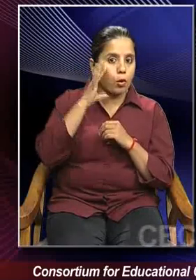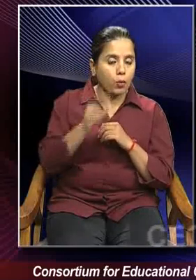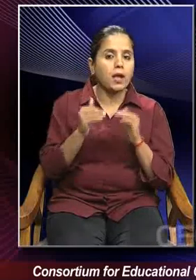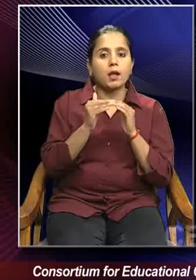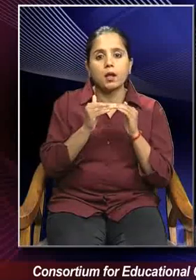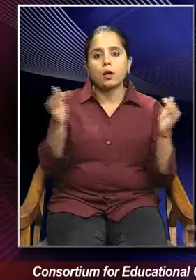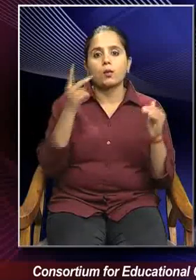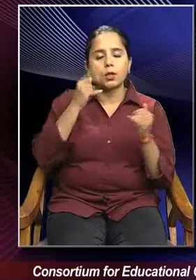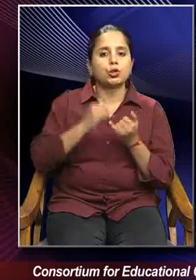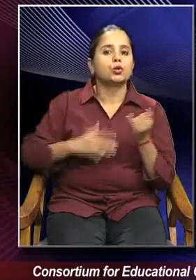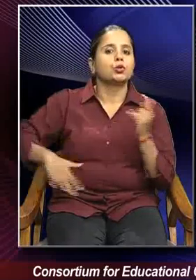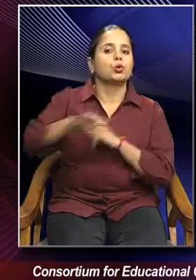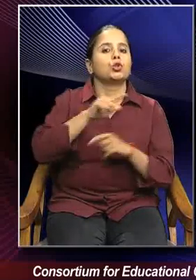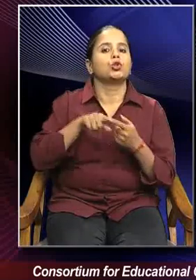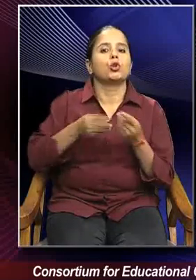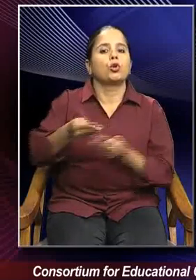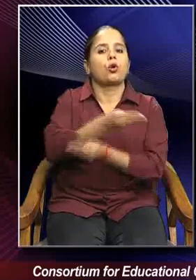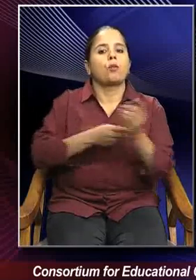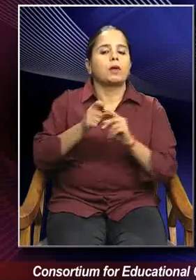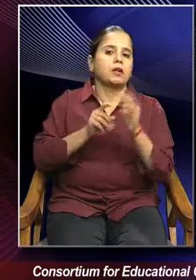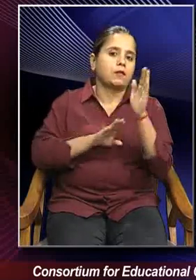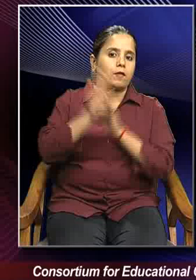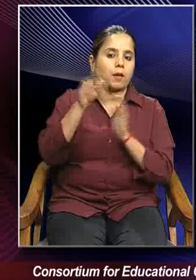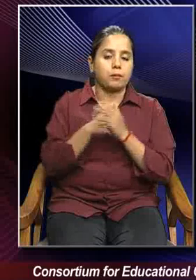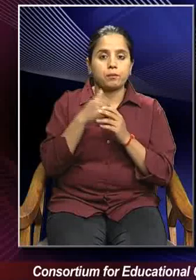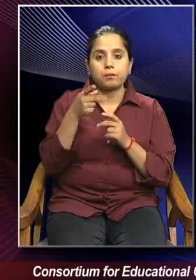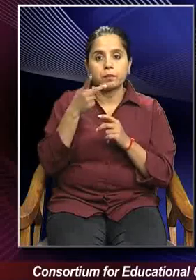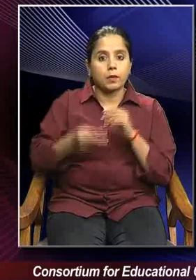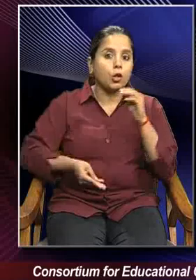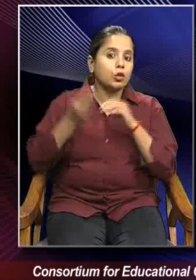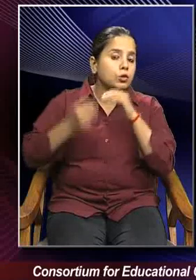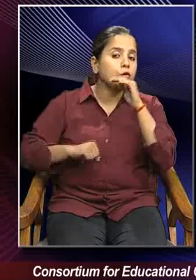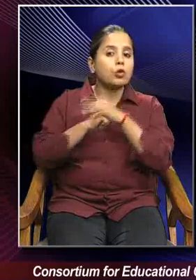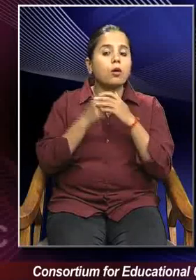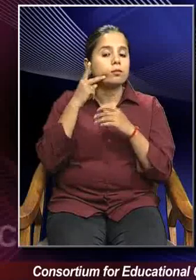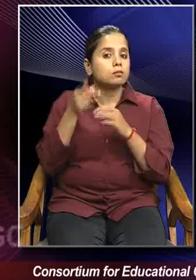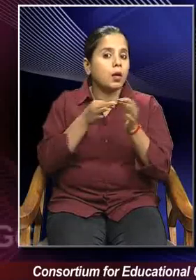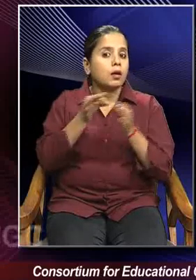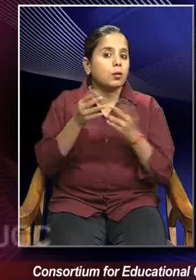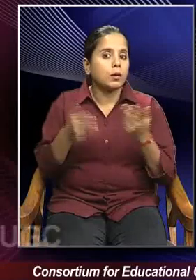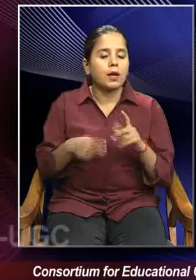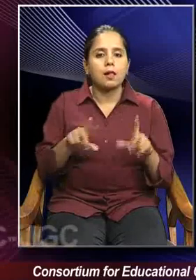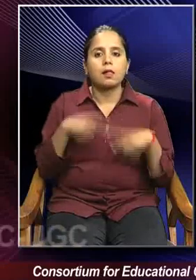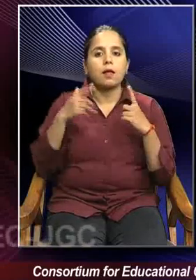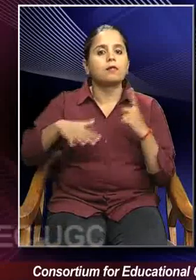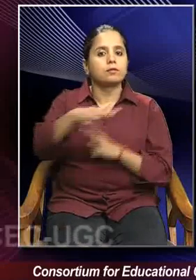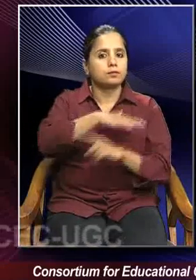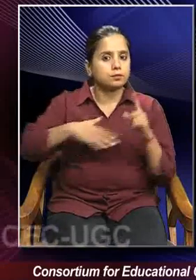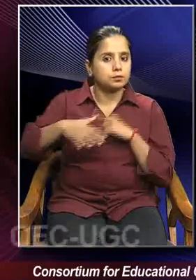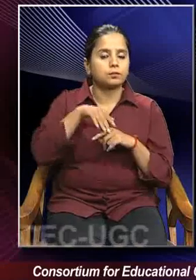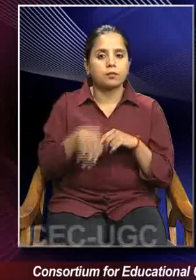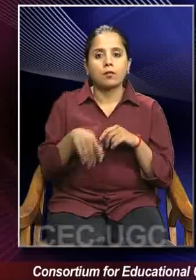equitable socio-economic development. So, it takes into account the living conditions,